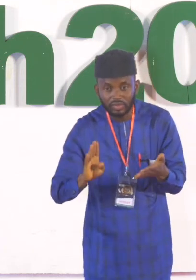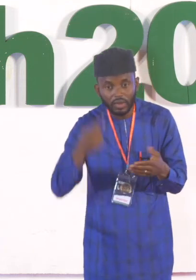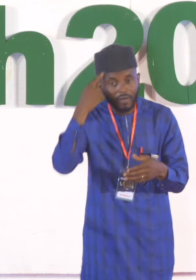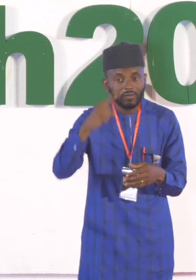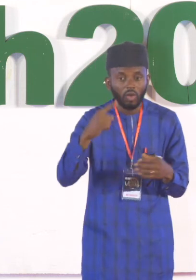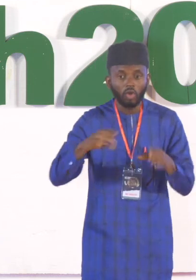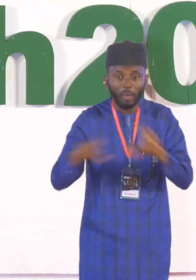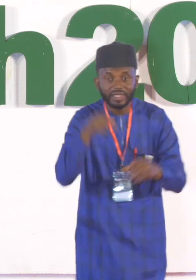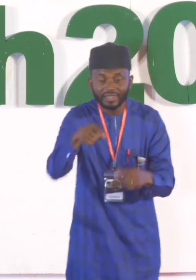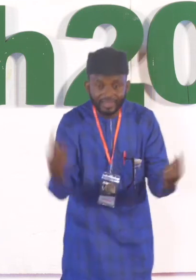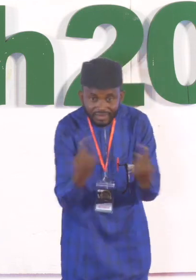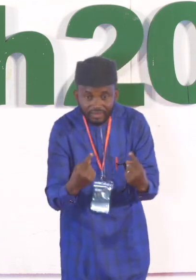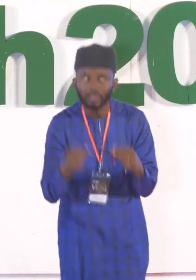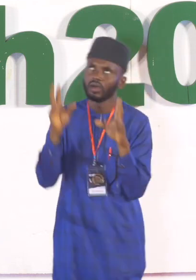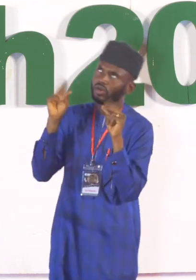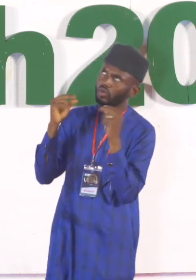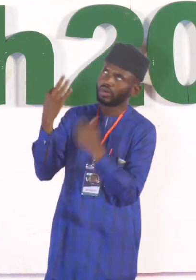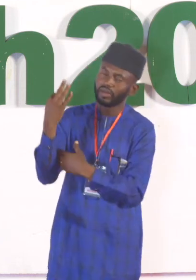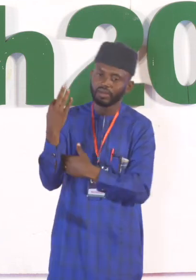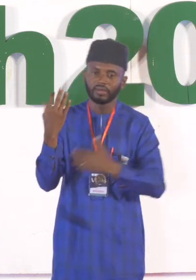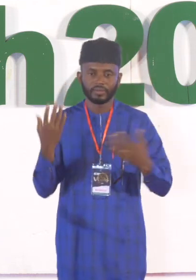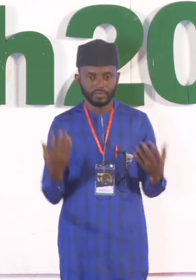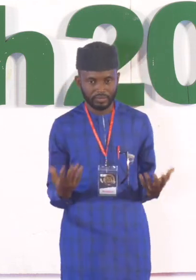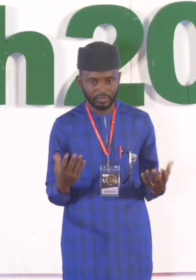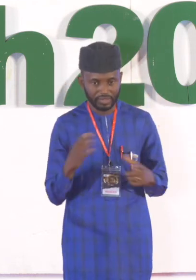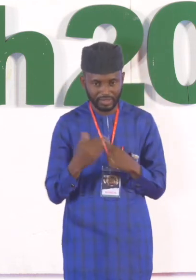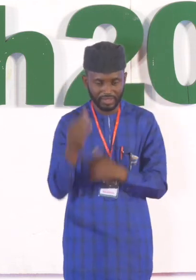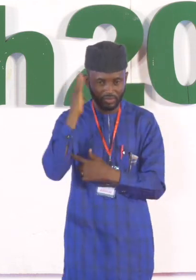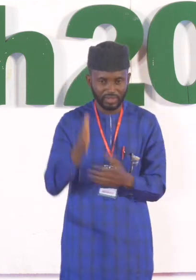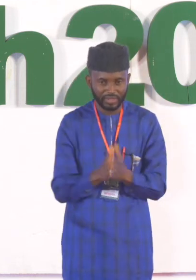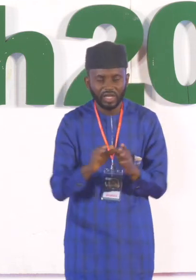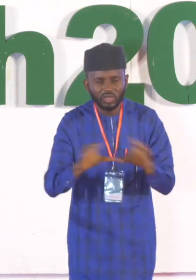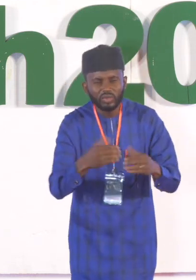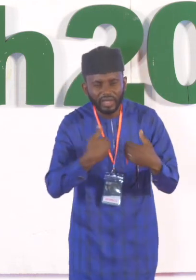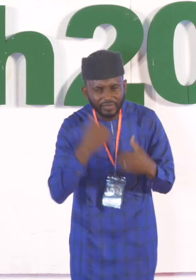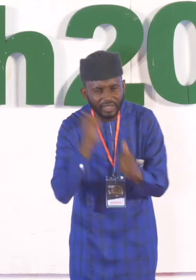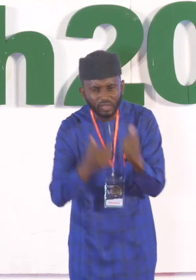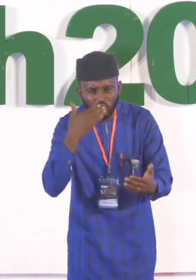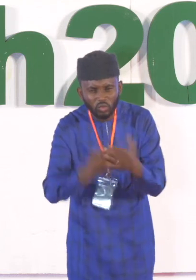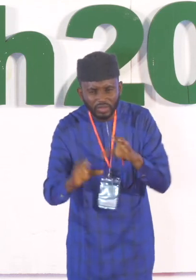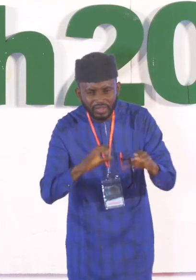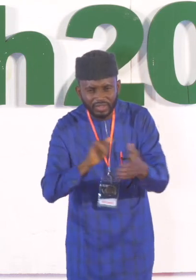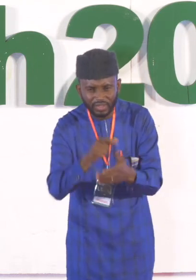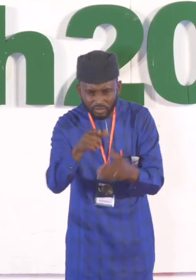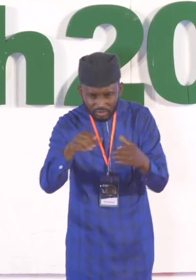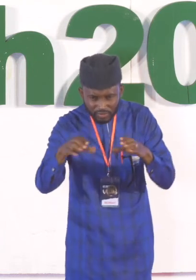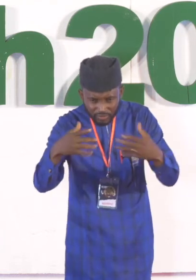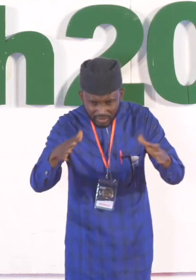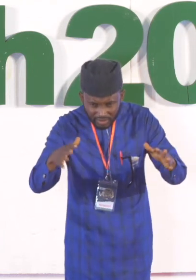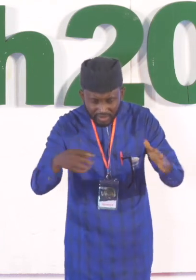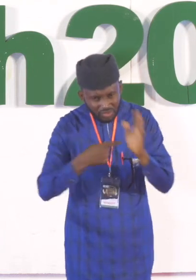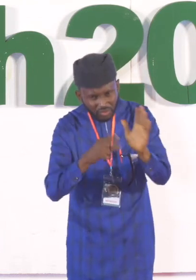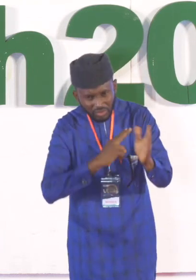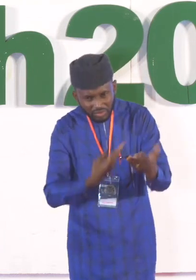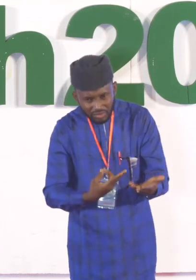for committing these sins?" You say, "No, Allah." Then Allah will ask, "Do you have any good deed that you can show